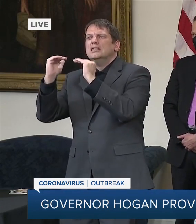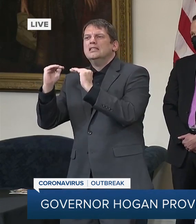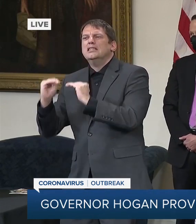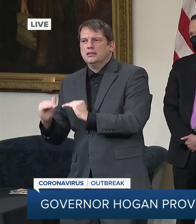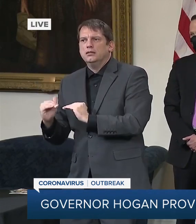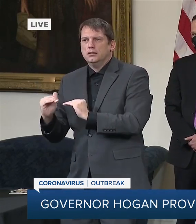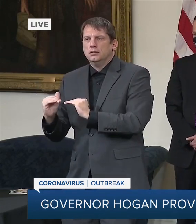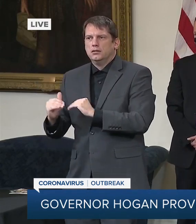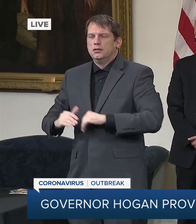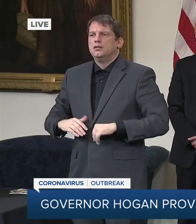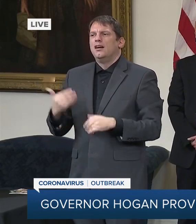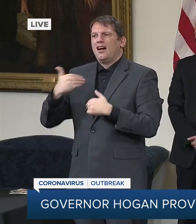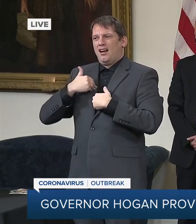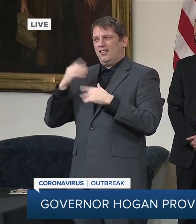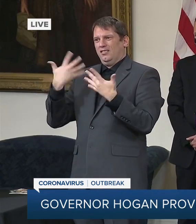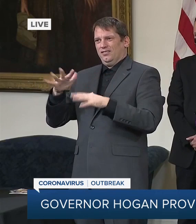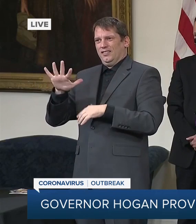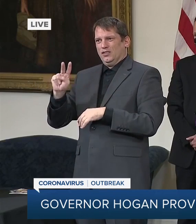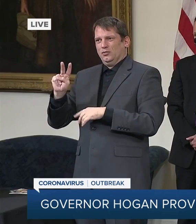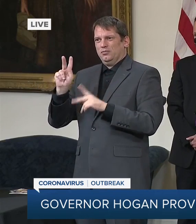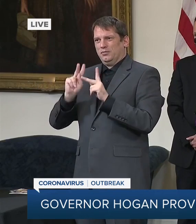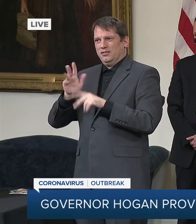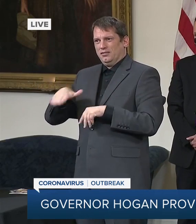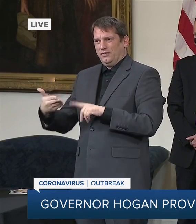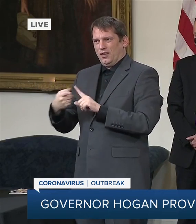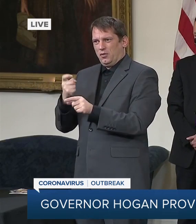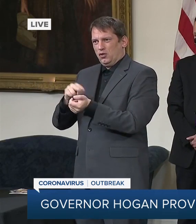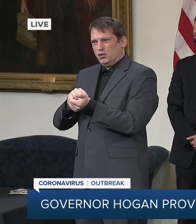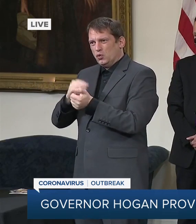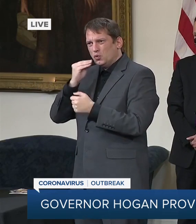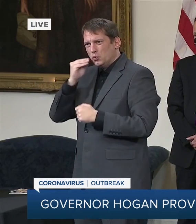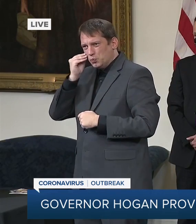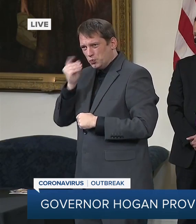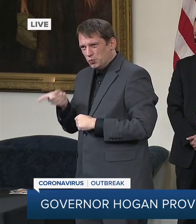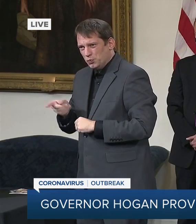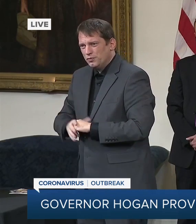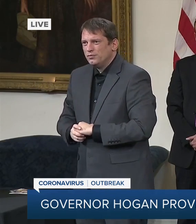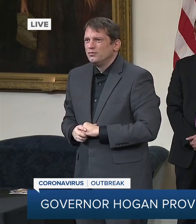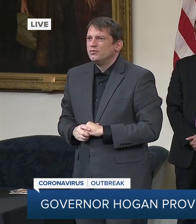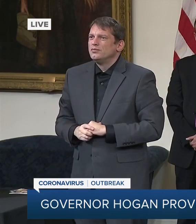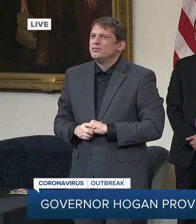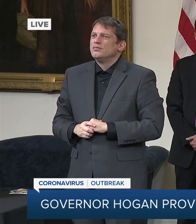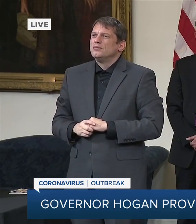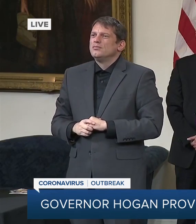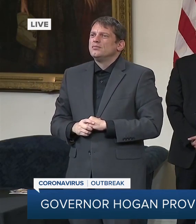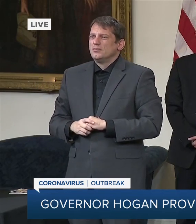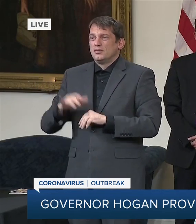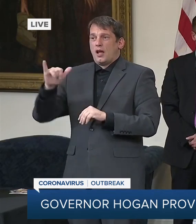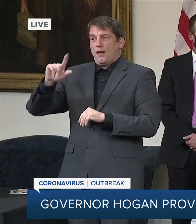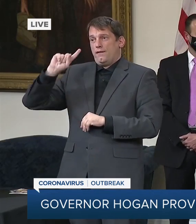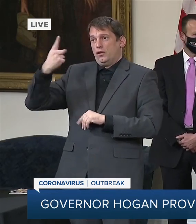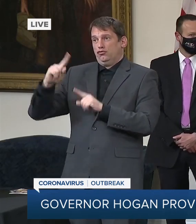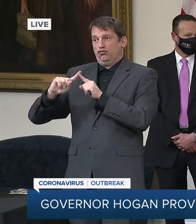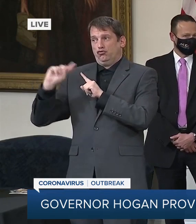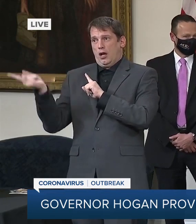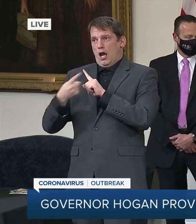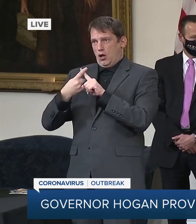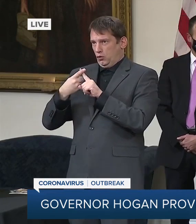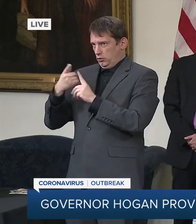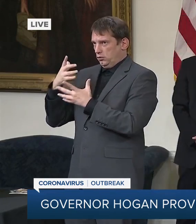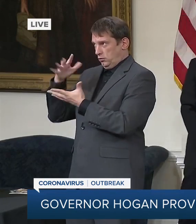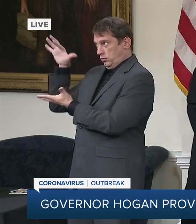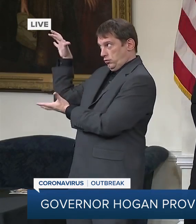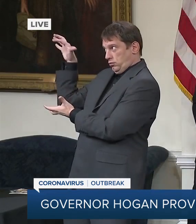facilities as we work our way down the list, and they're next in line after this first round. Governor, how will the state enforce these travel orders